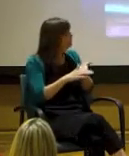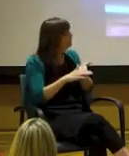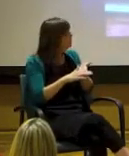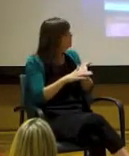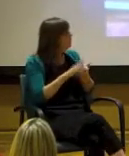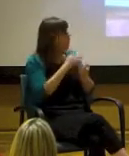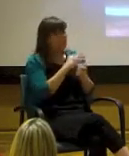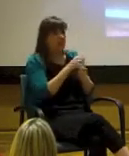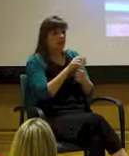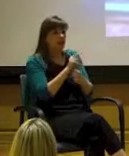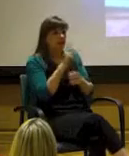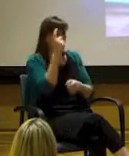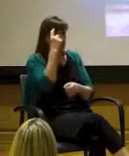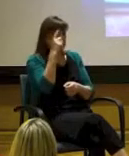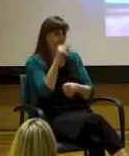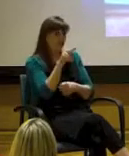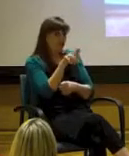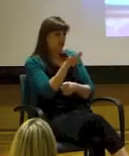forming a neural tube.